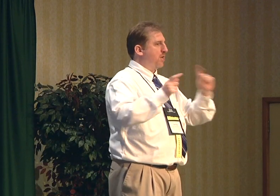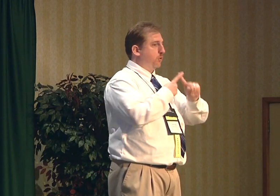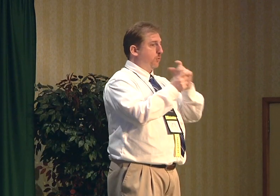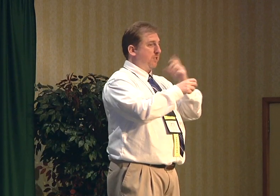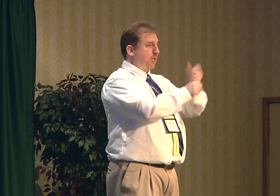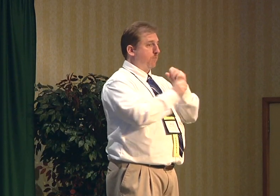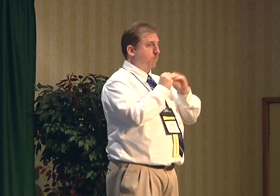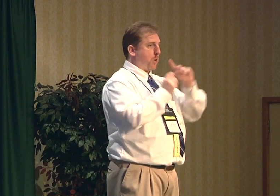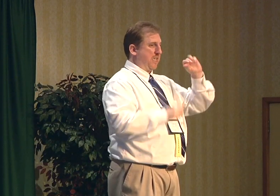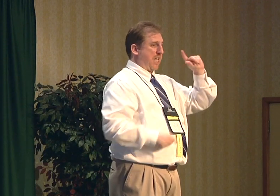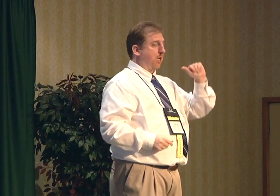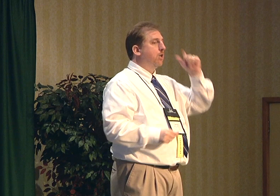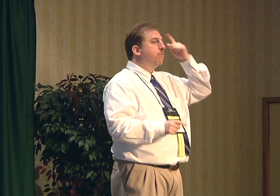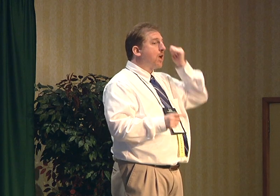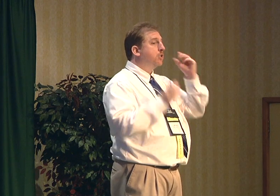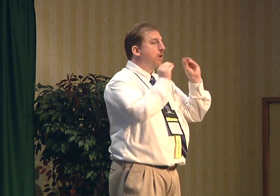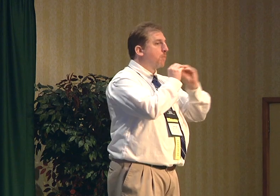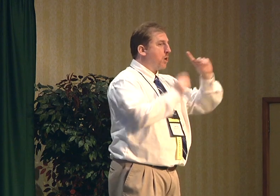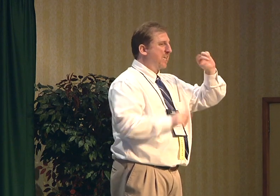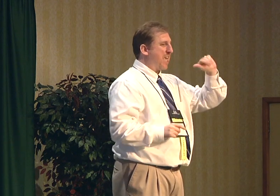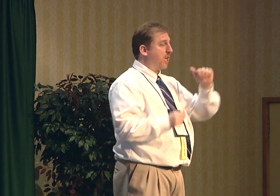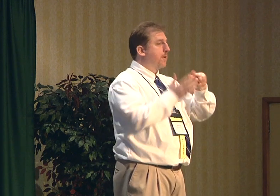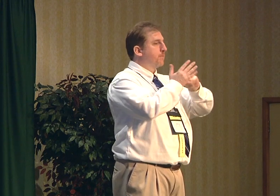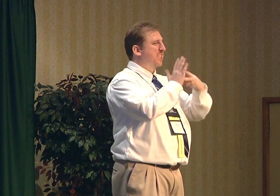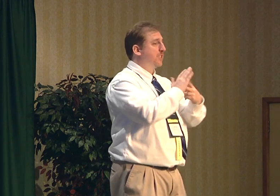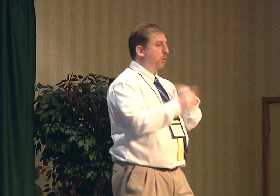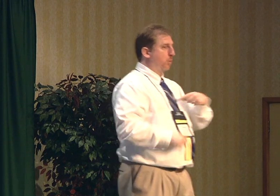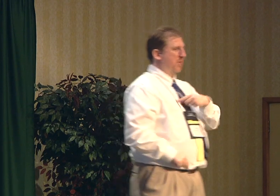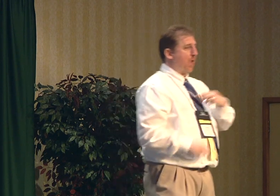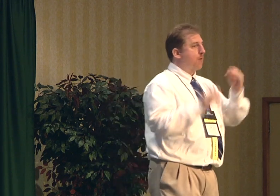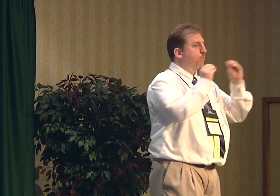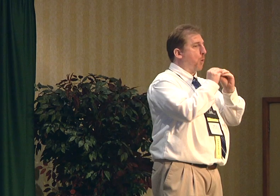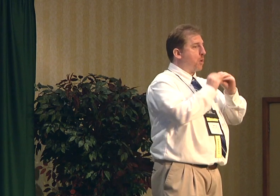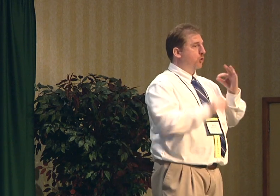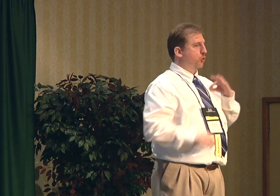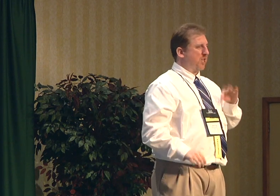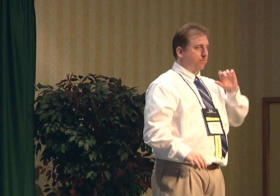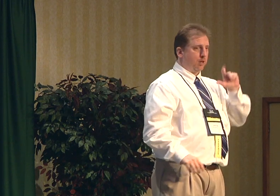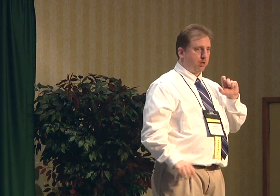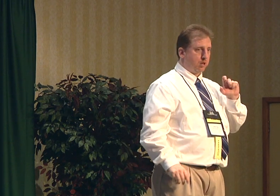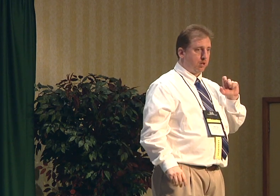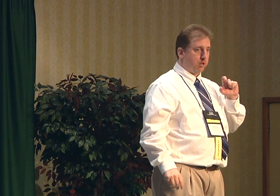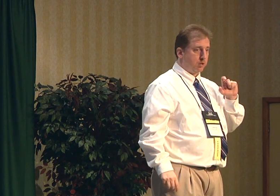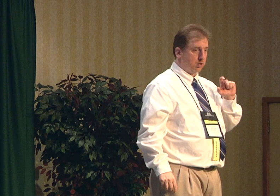data. And the reason why we're trying to get that data is because the more data we have, the more